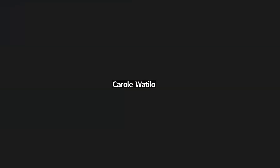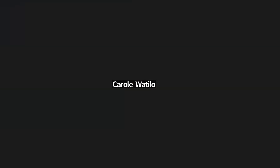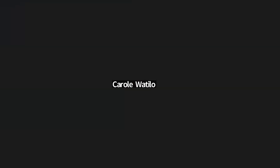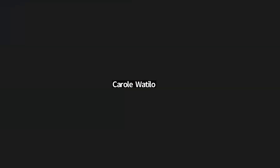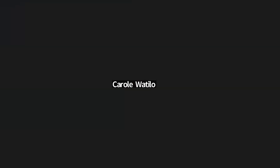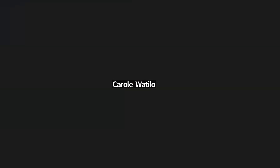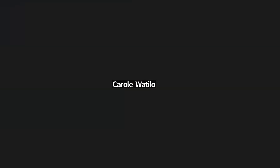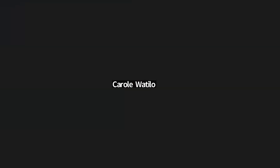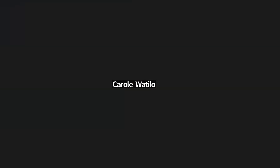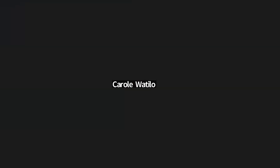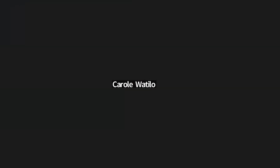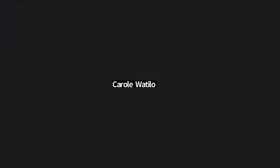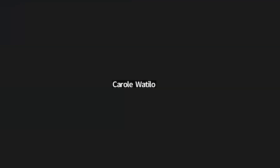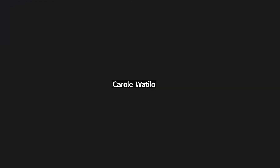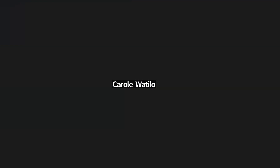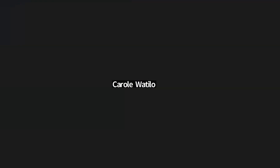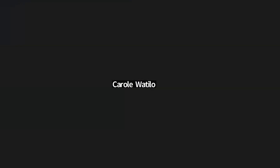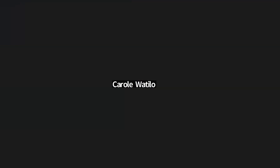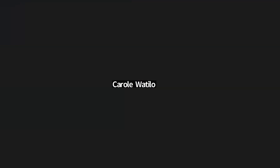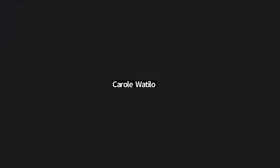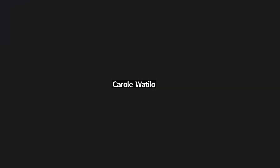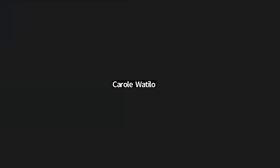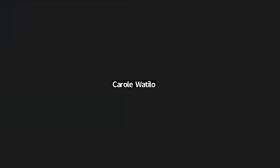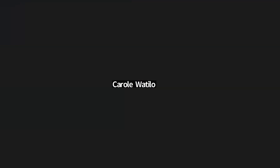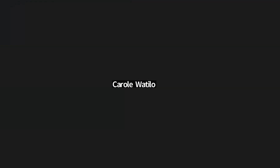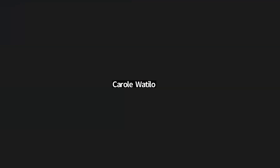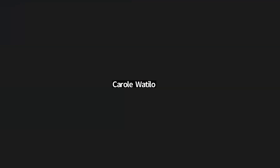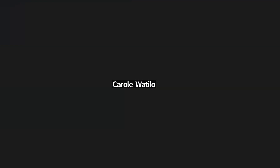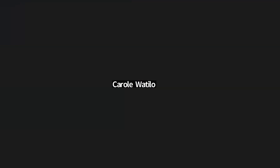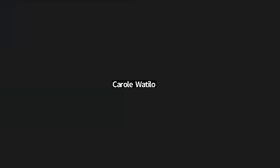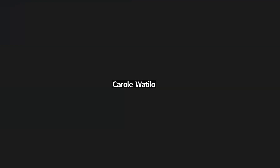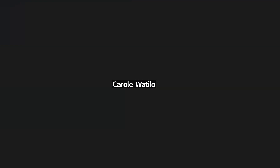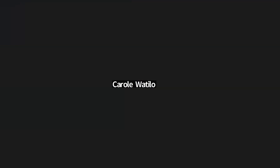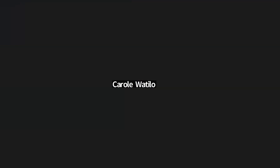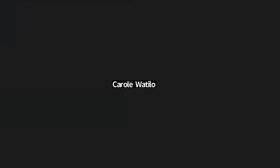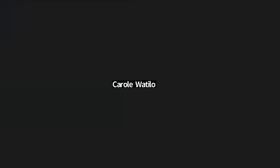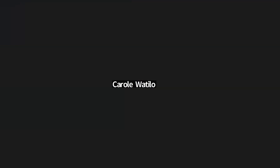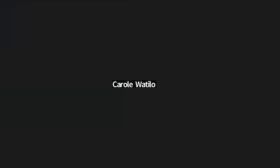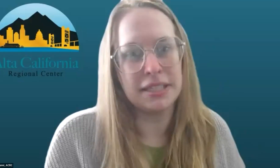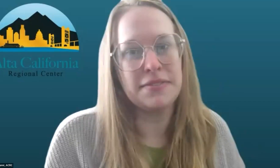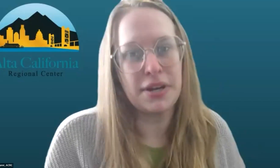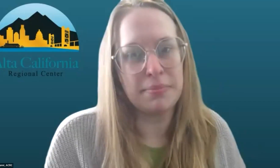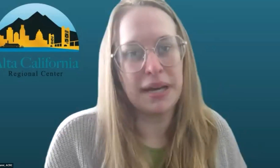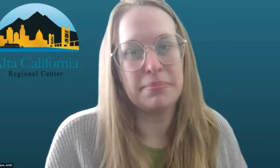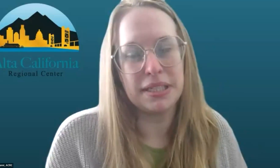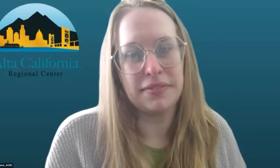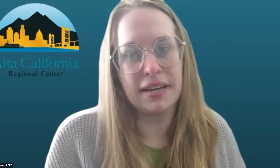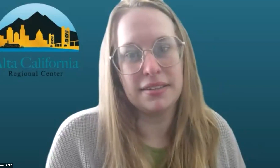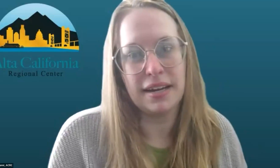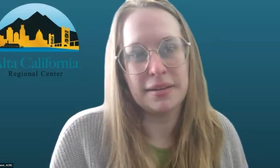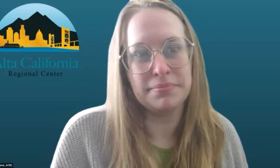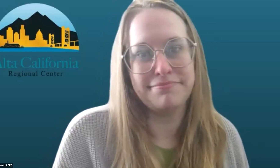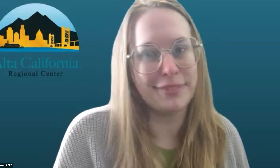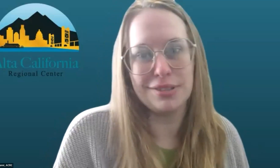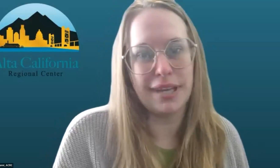Sierra College did have dorms. They used to, they must have gone by the wayside at some point. I believe so. I believe